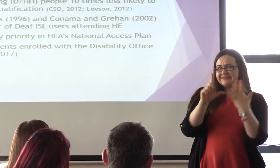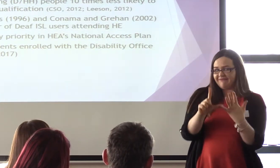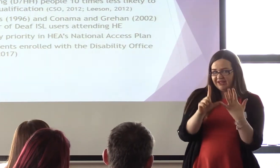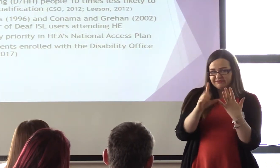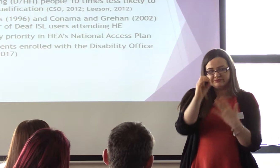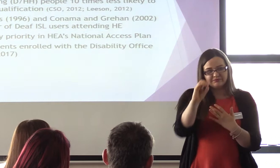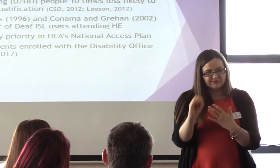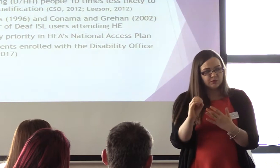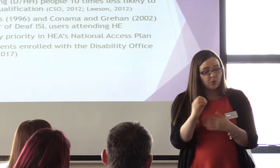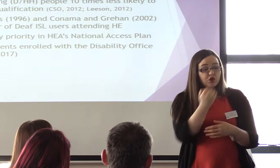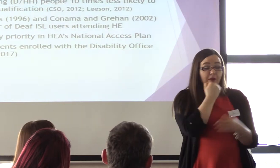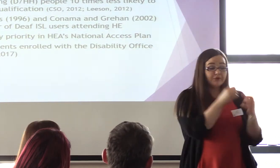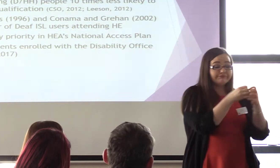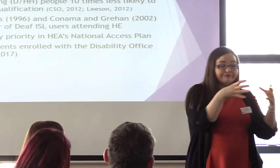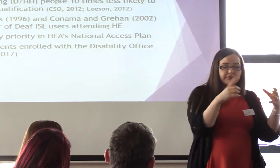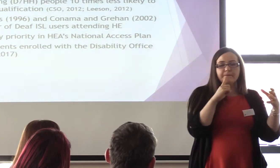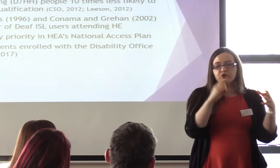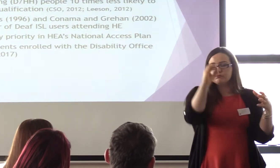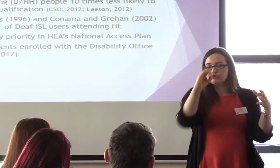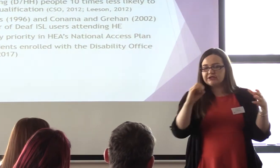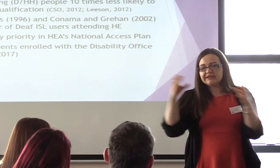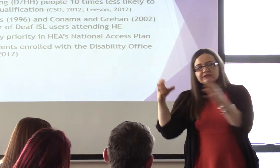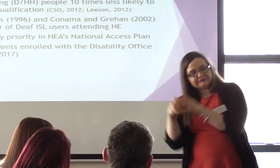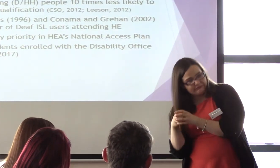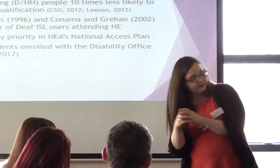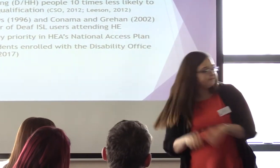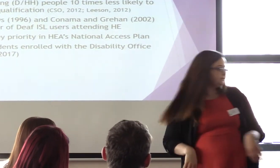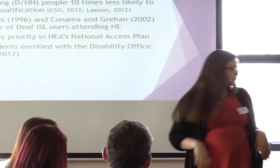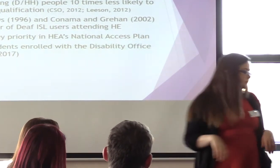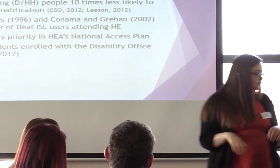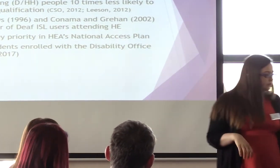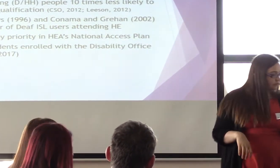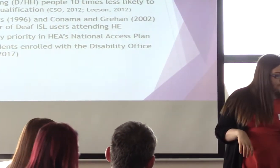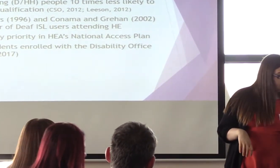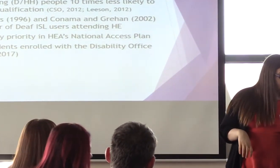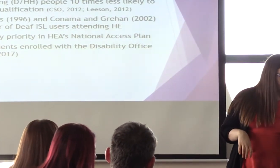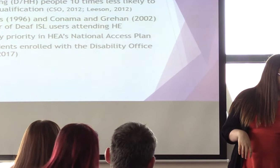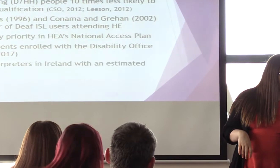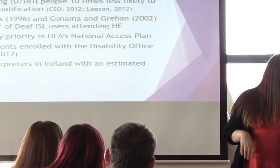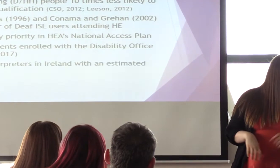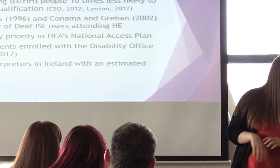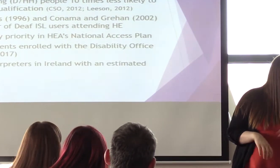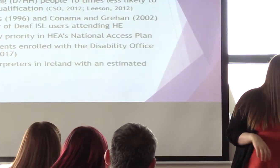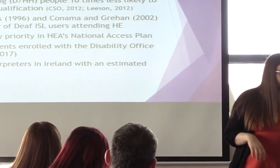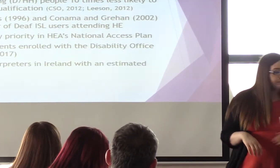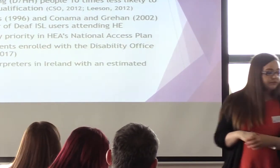and now it's just 2.7%. And although the numbers have increased, the percentages have gone down.